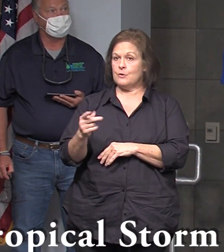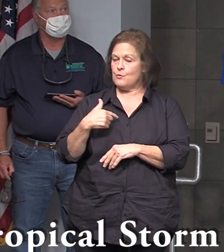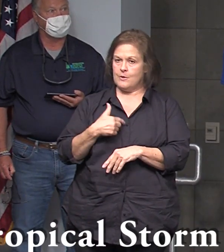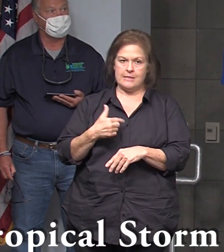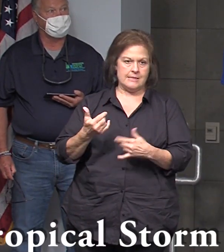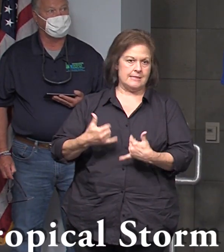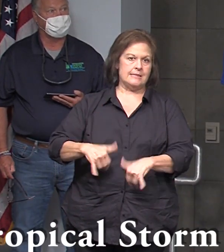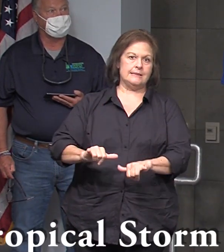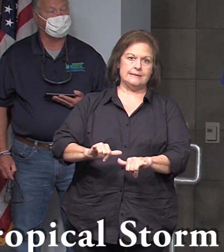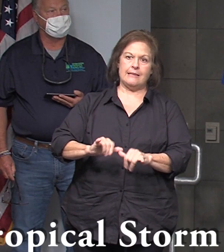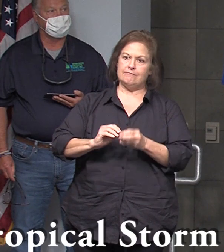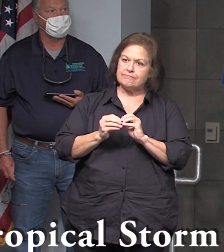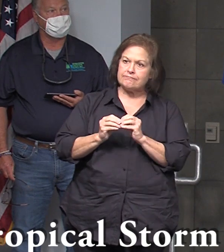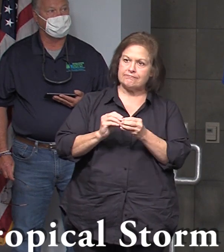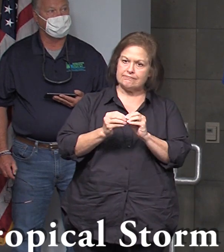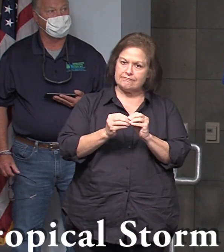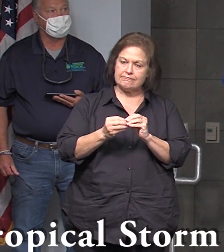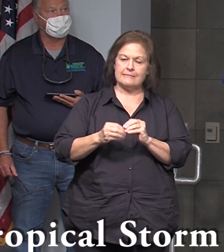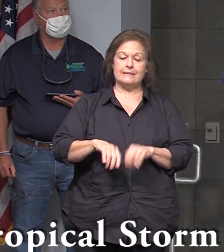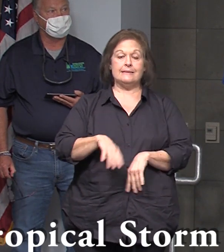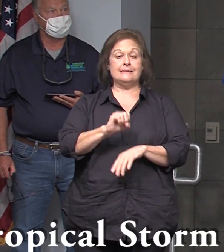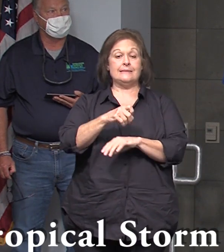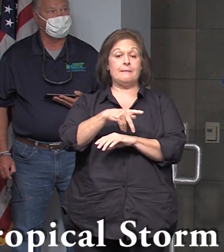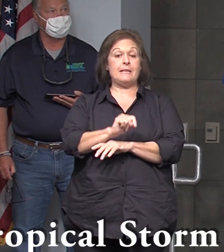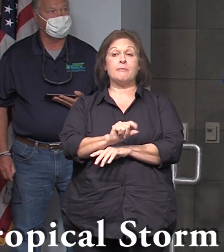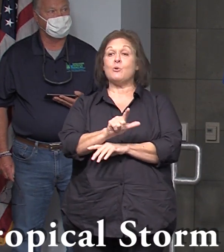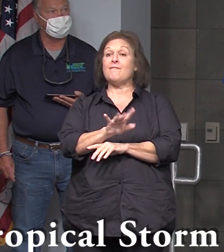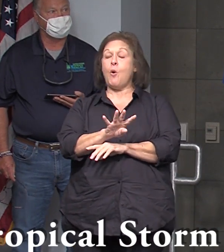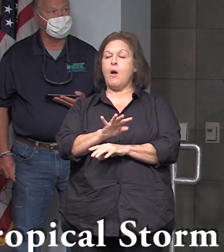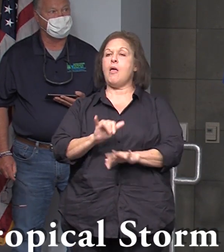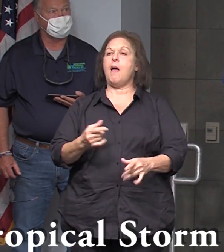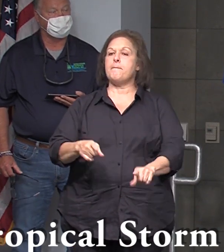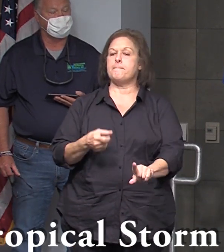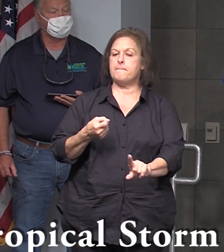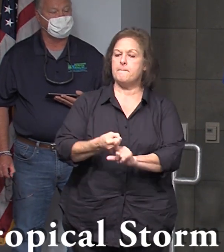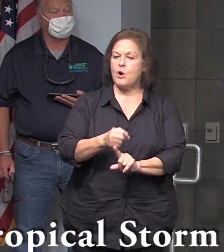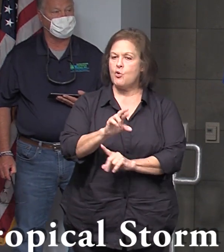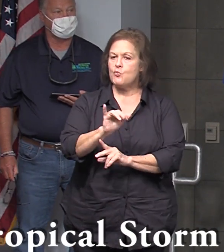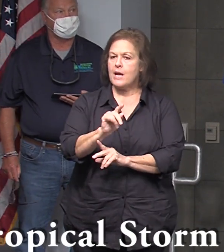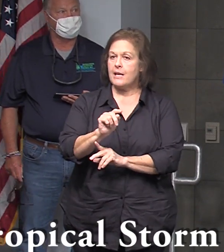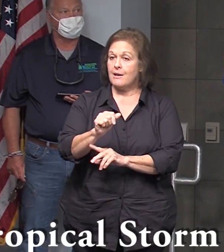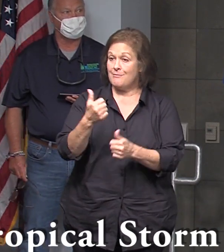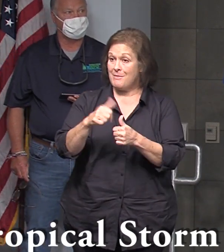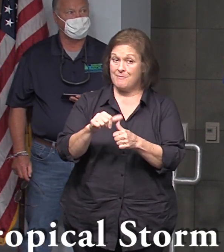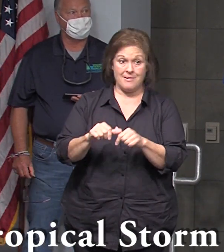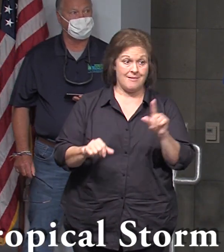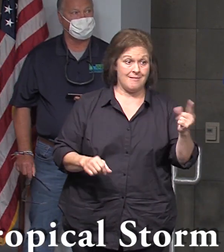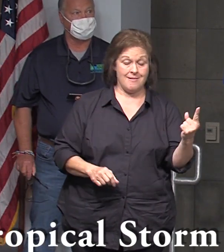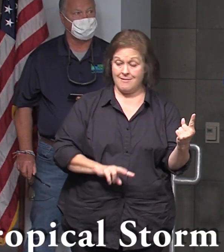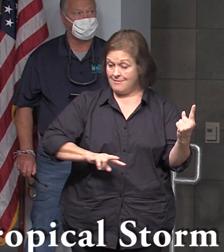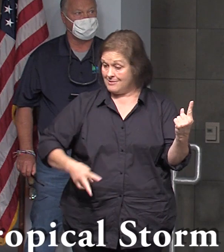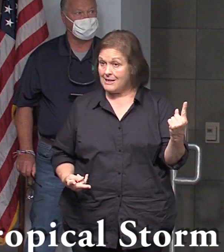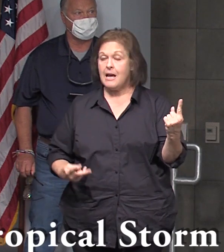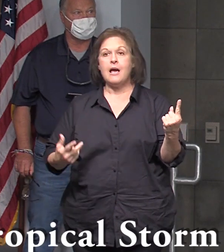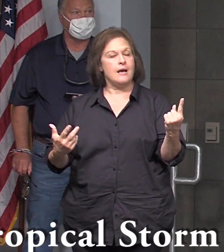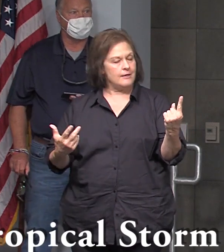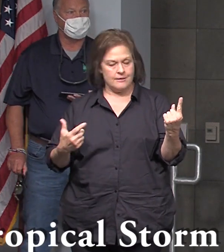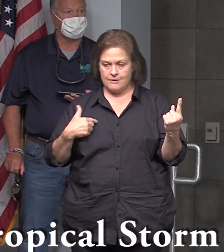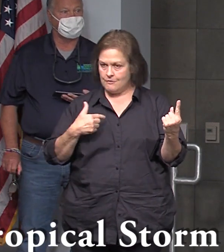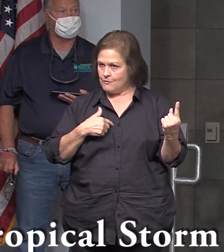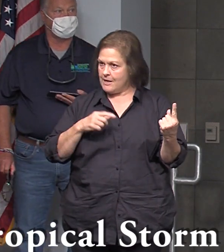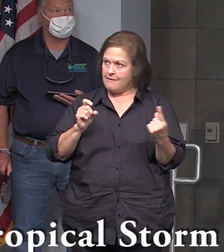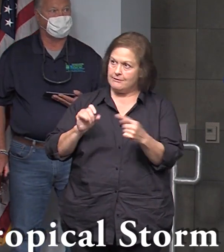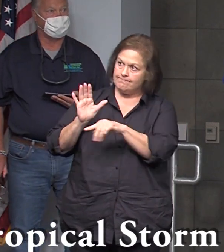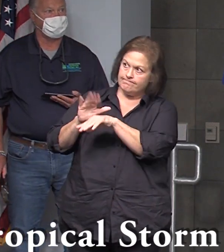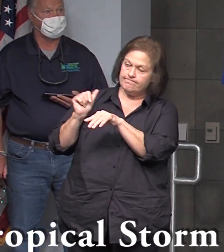from that, restoring power. September 24th, Rita hits. So the same scenario happened there. We adjusted resources, did